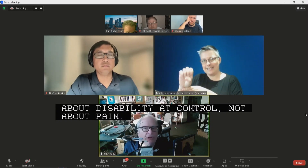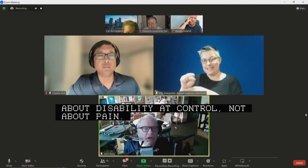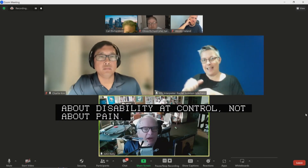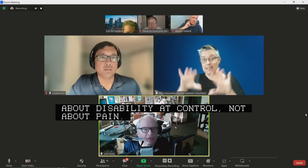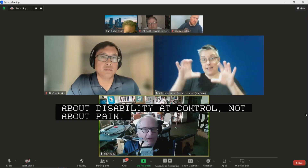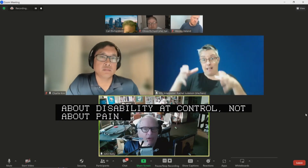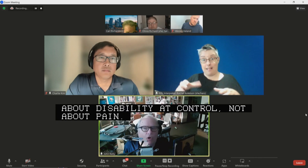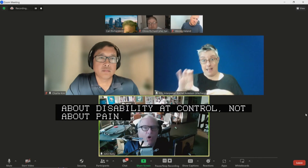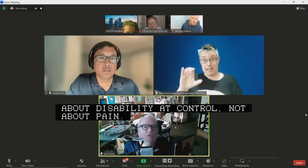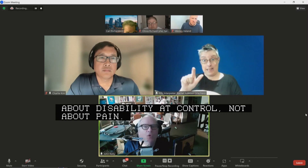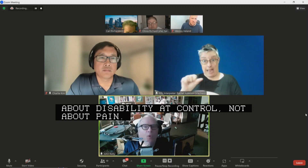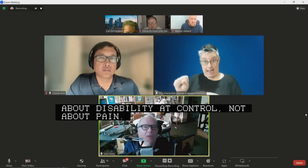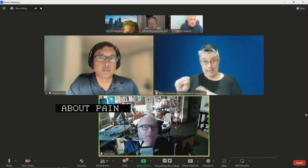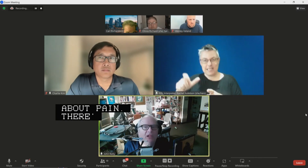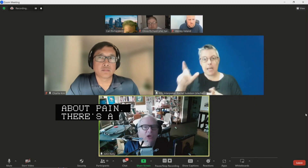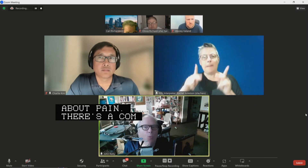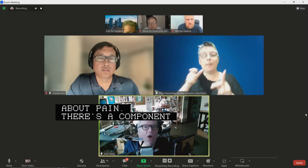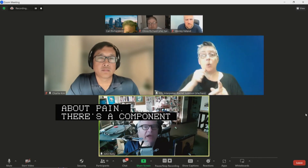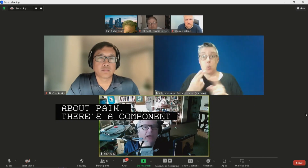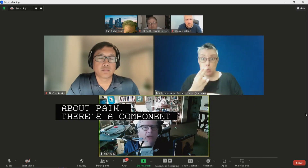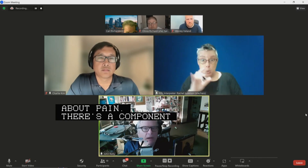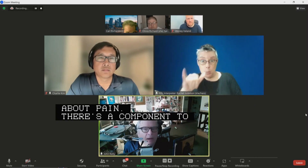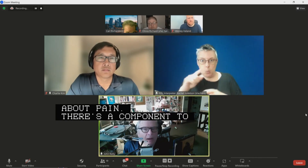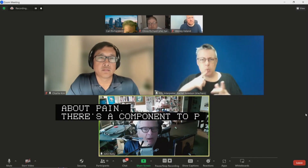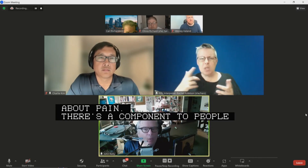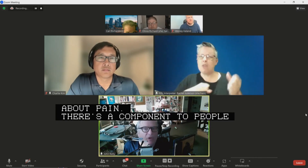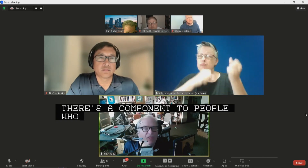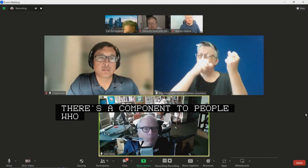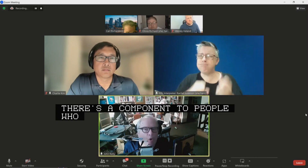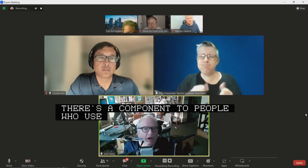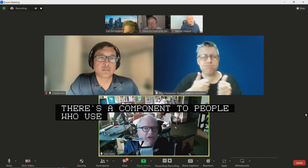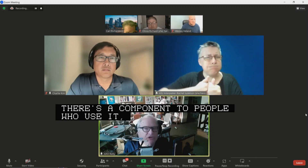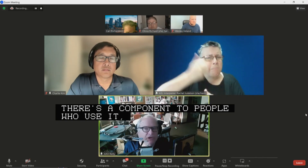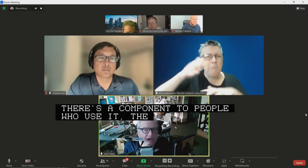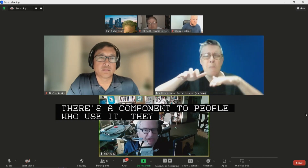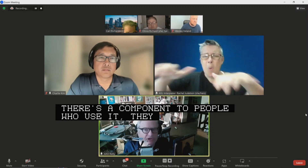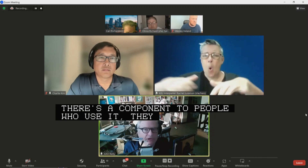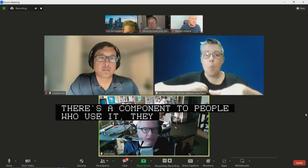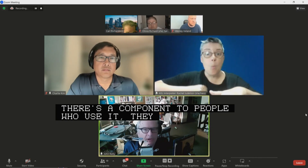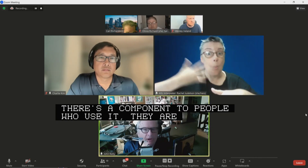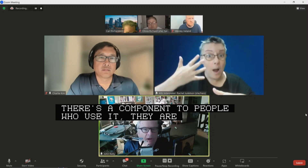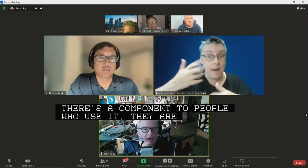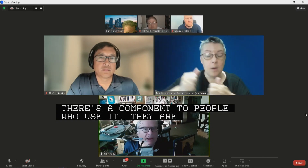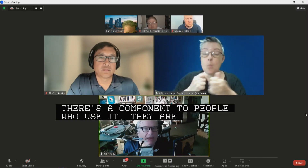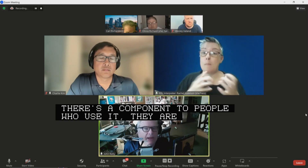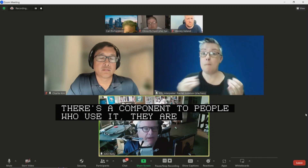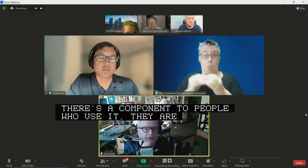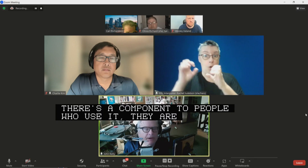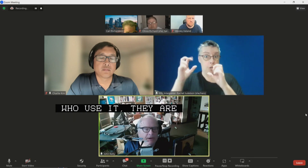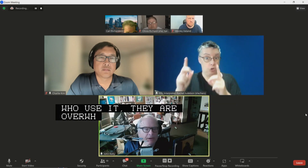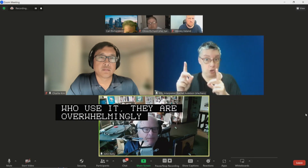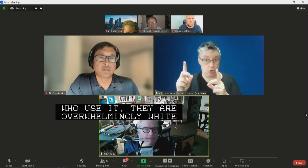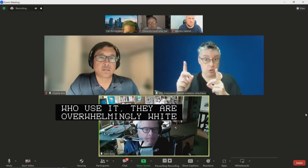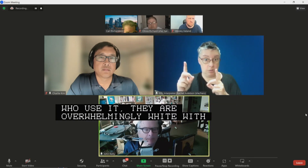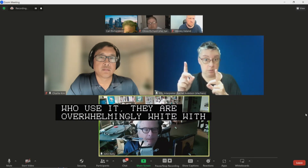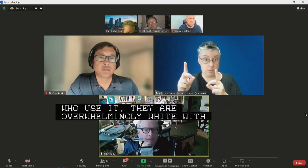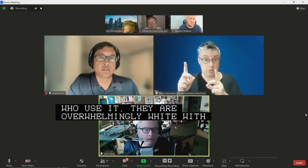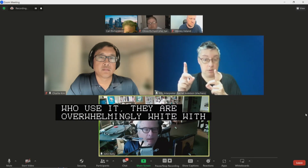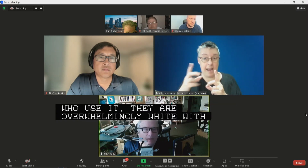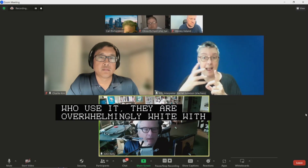use it. They are overwhelmingly white with more education, and